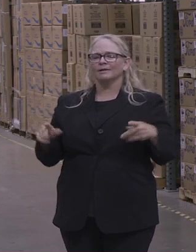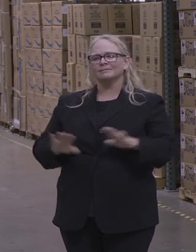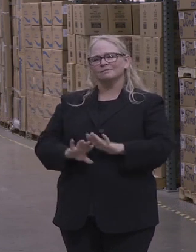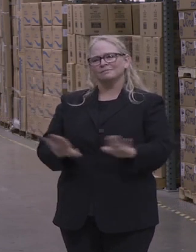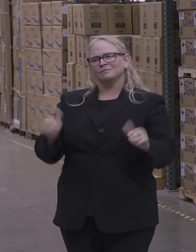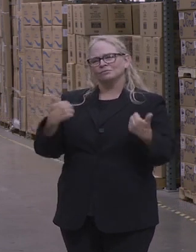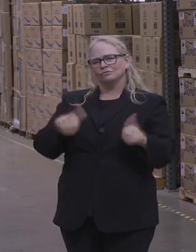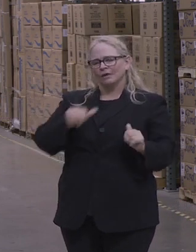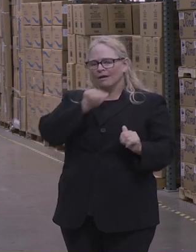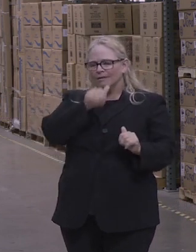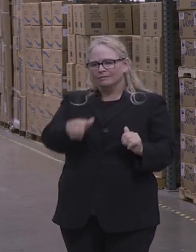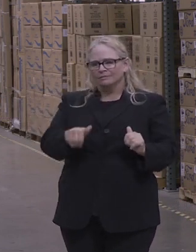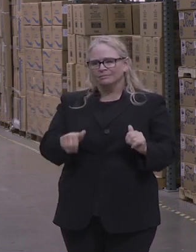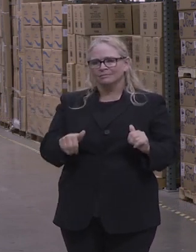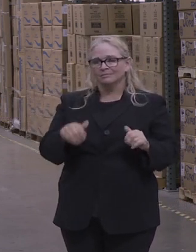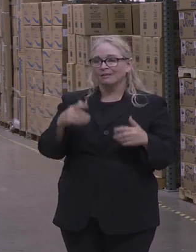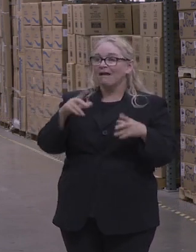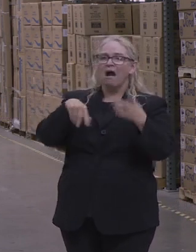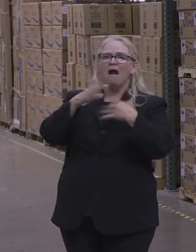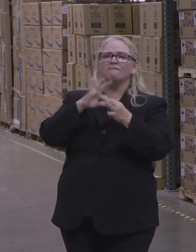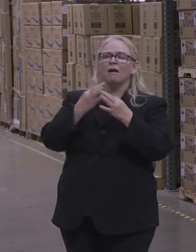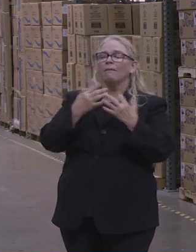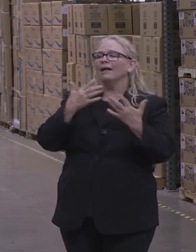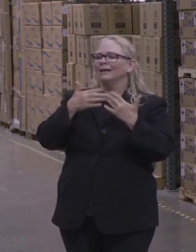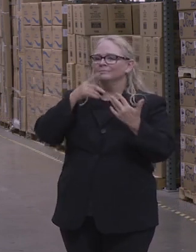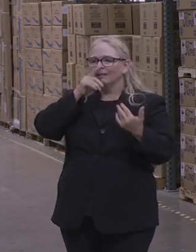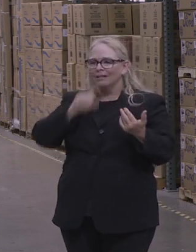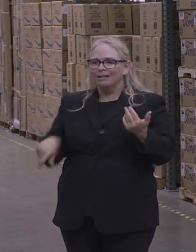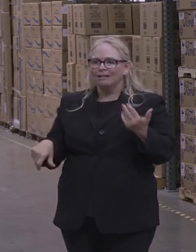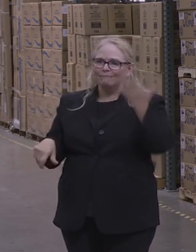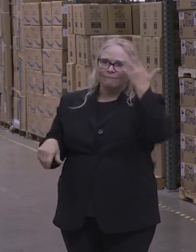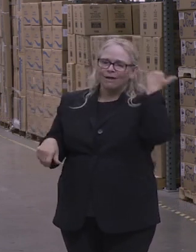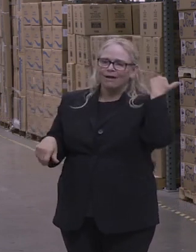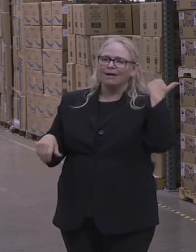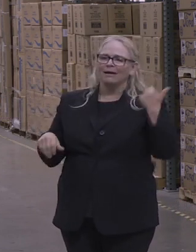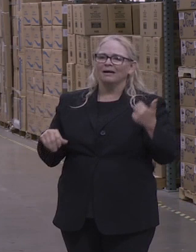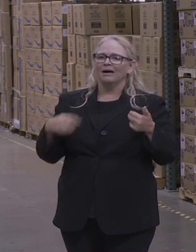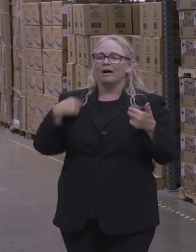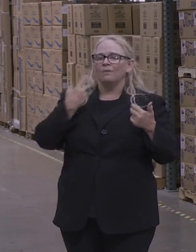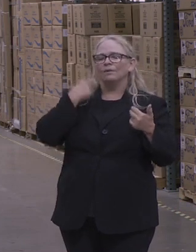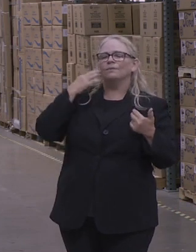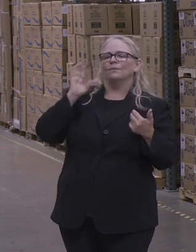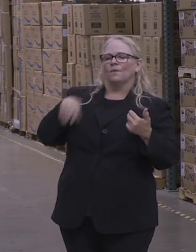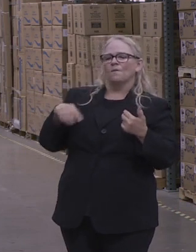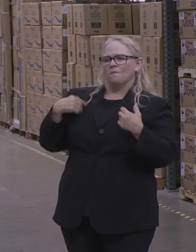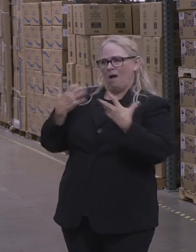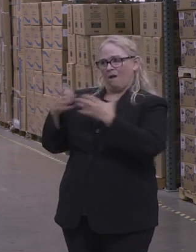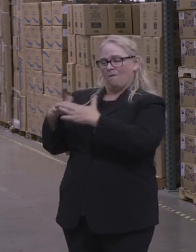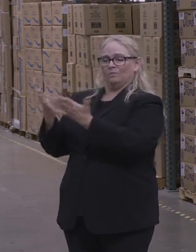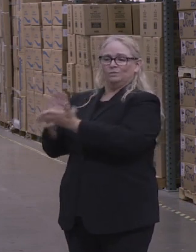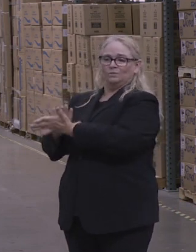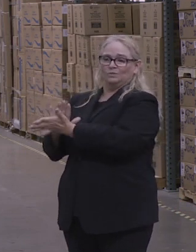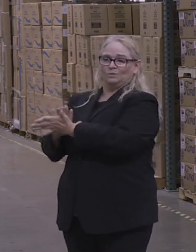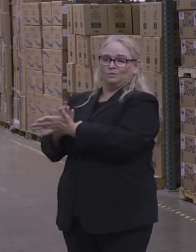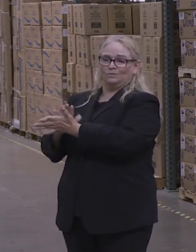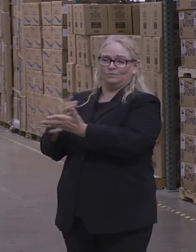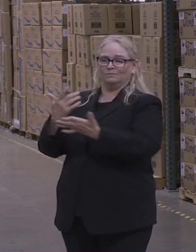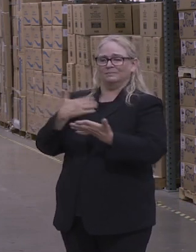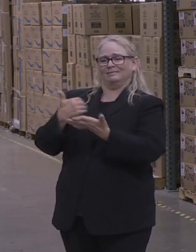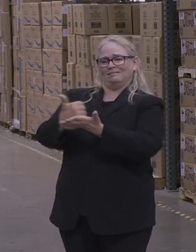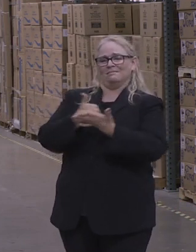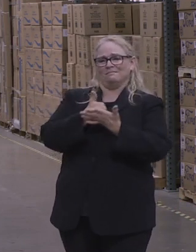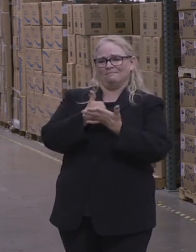their guard, that we have in mind reopening of our schools. We have in mind our entrepreneurs and reopening parts